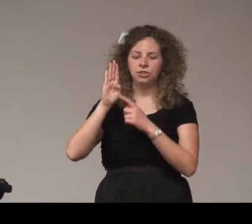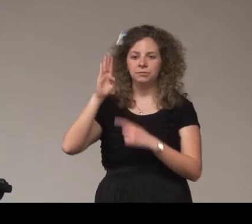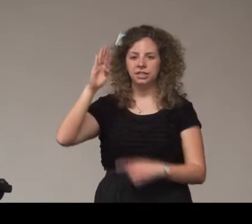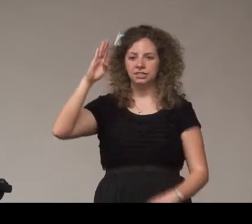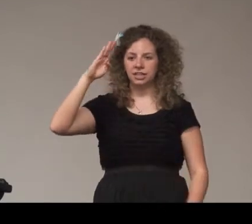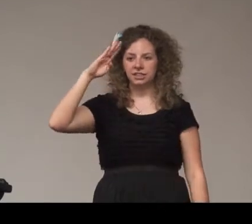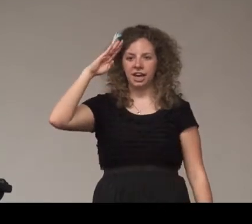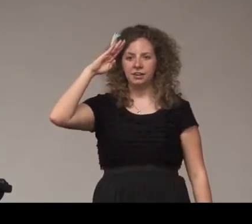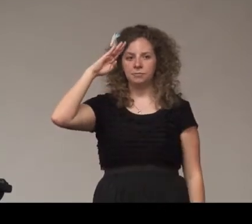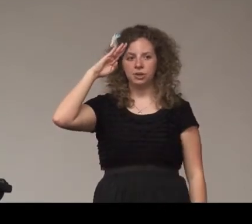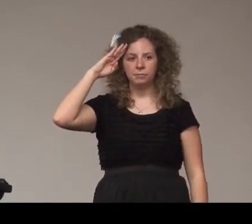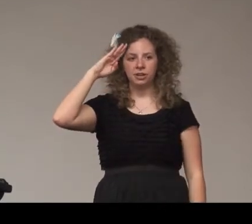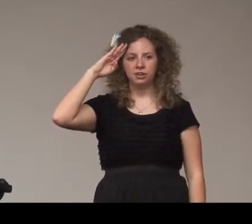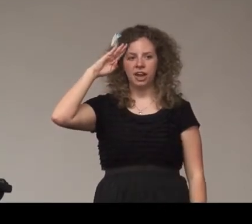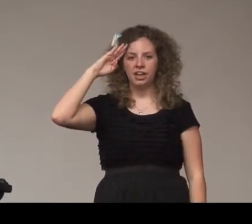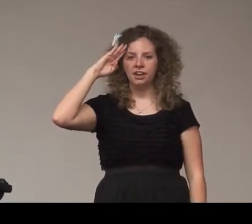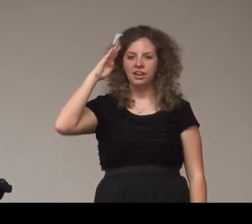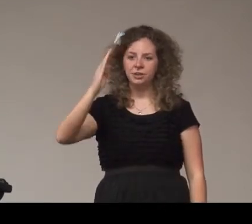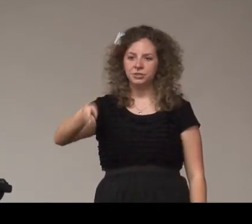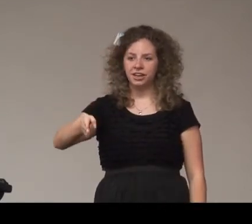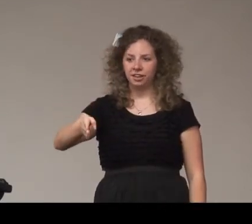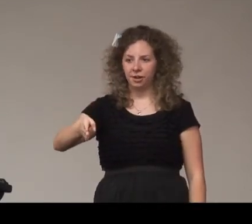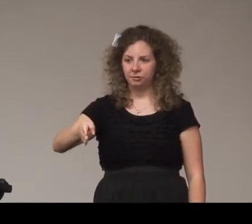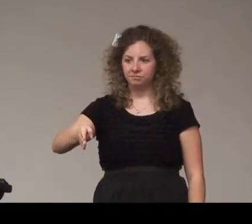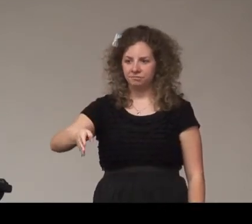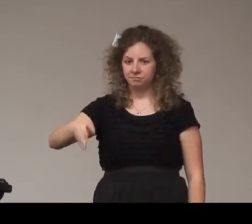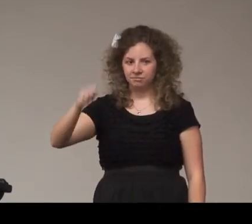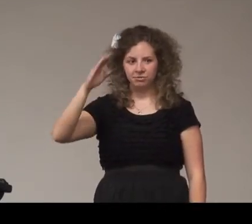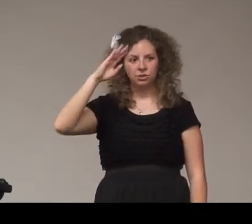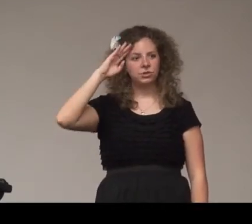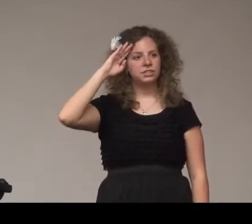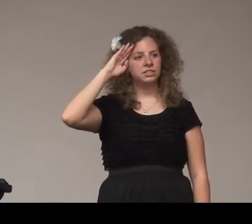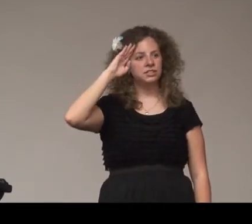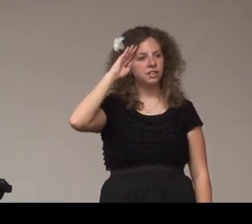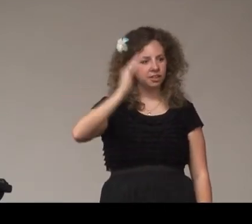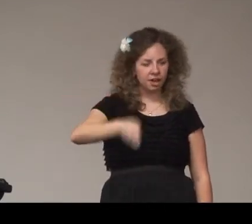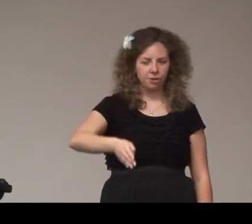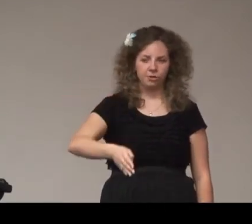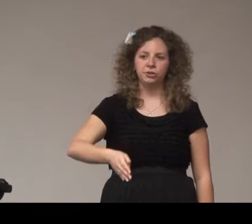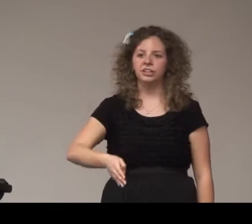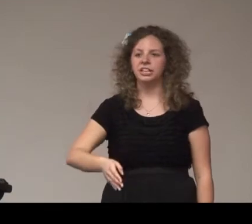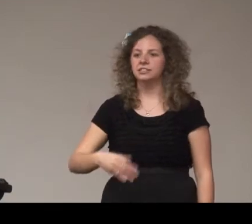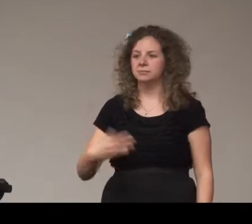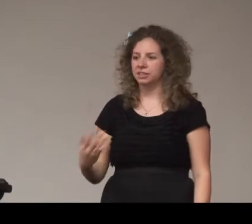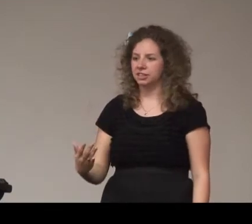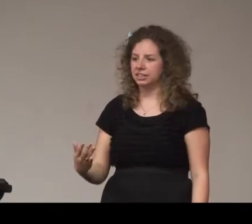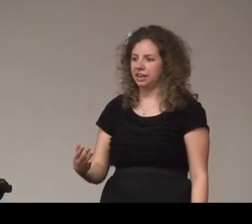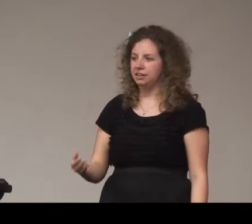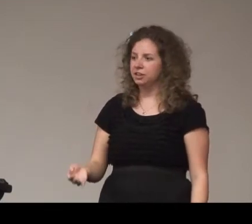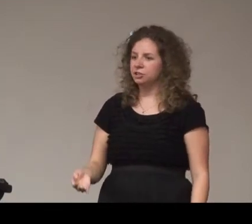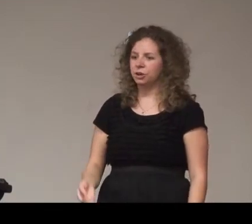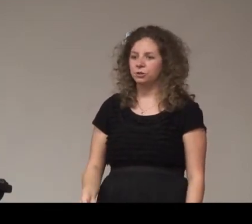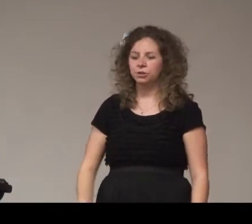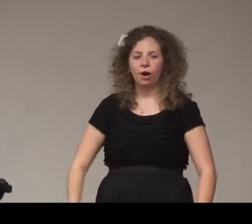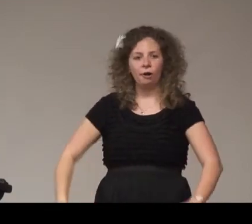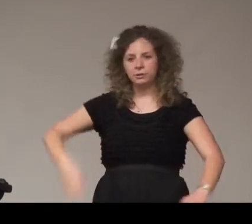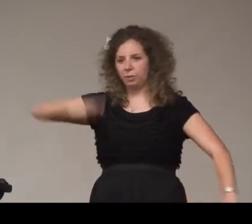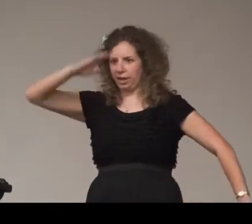thumb tucked in like that and put it up here on your head, you say hello. So this is hello or greetings, something like that. So you don't always walk up